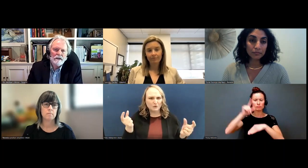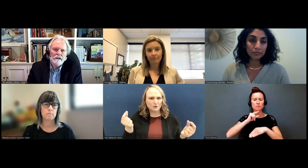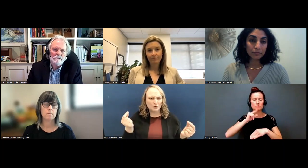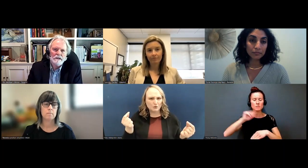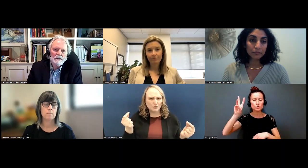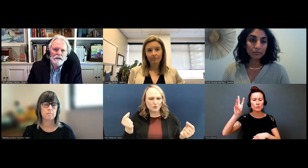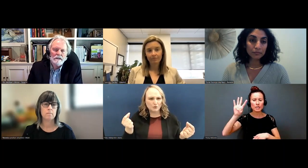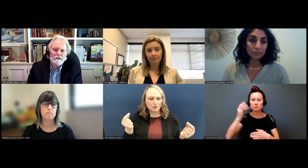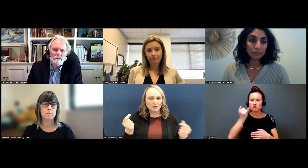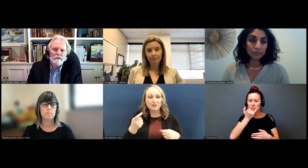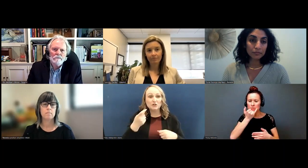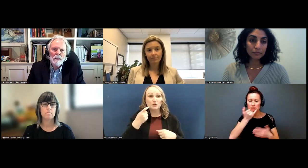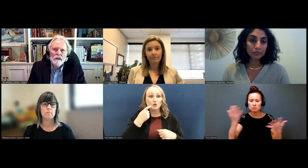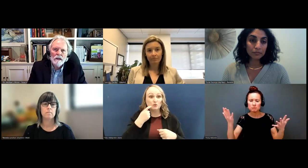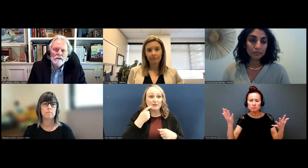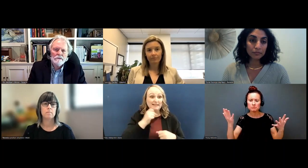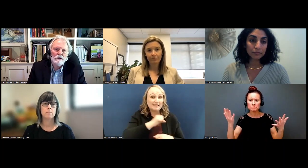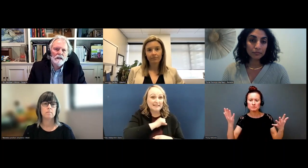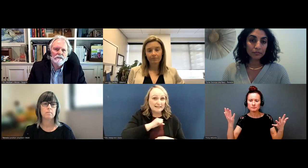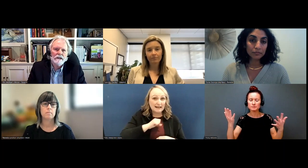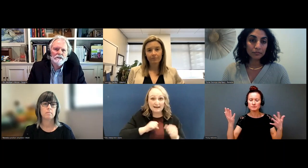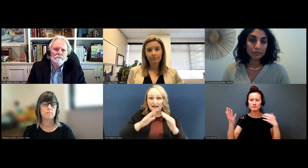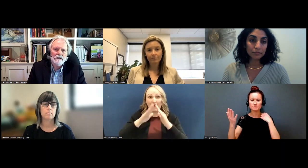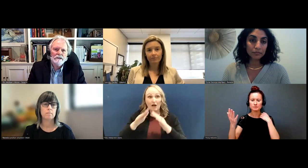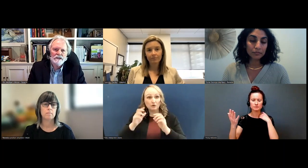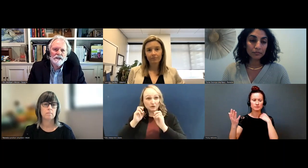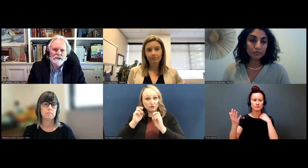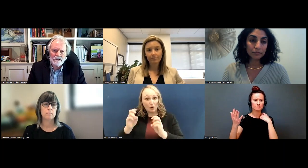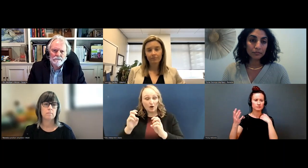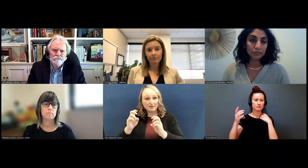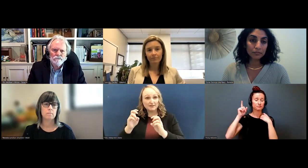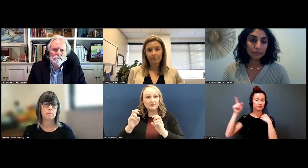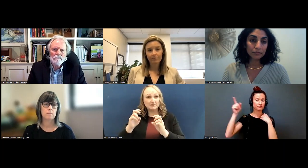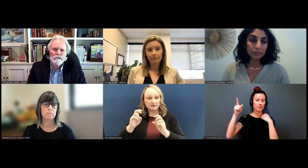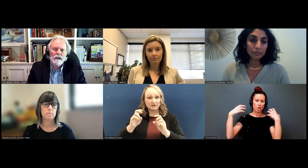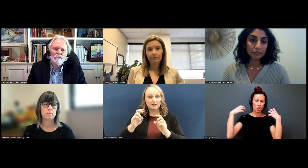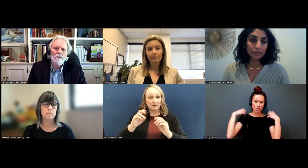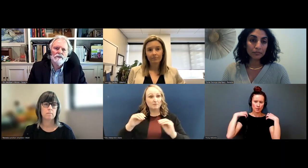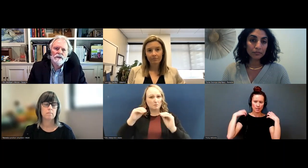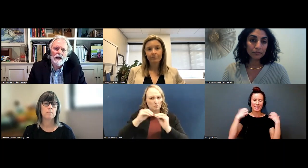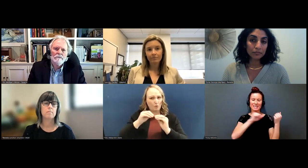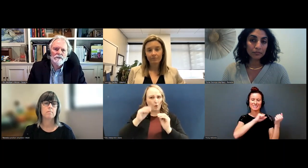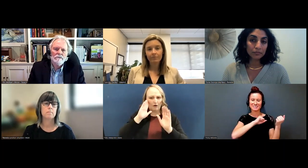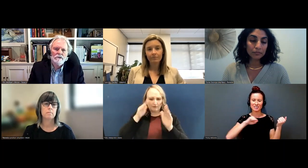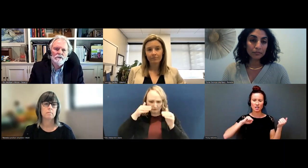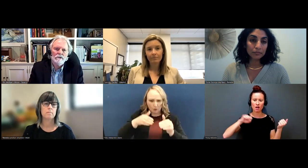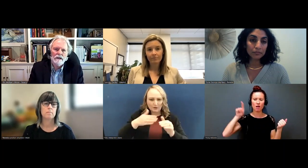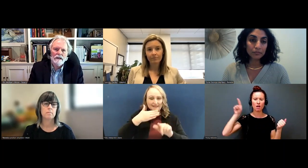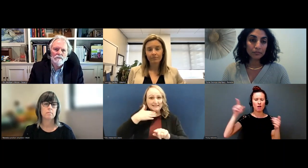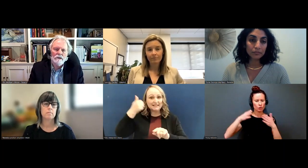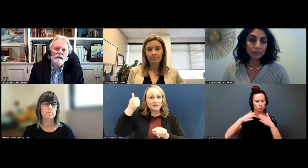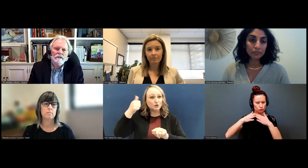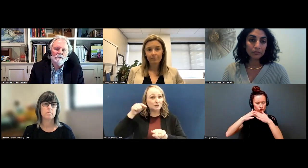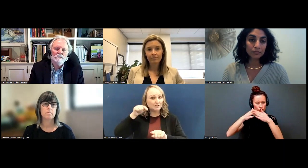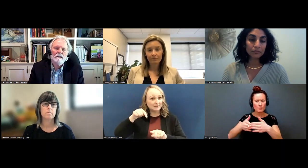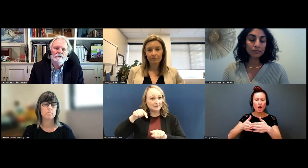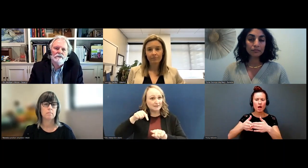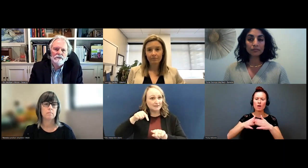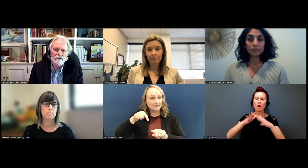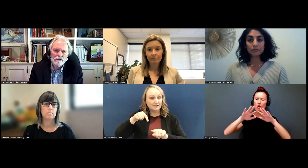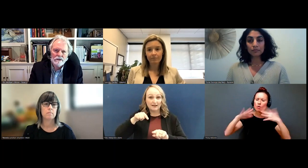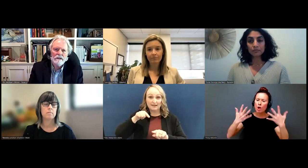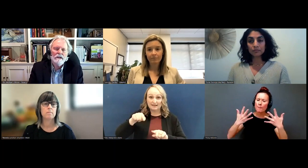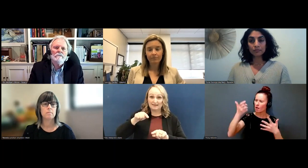the Senate Committee looking at this bill, there's been a lot of attention paid to seniors. And well, what's going to happen to someone who, when this